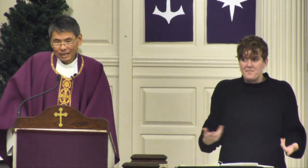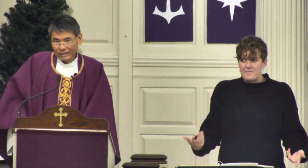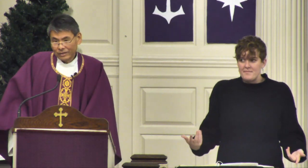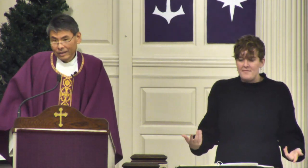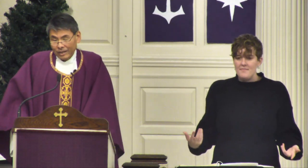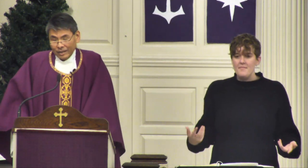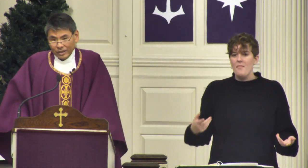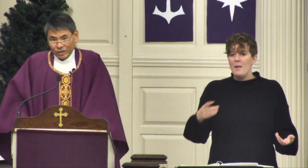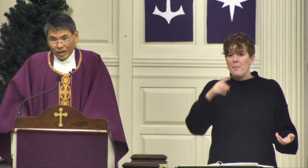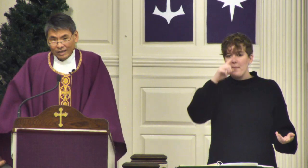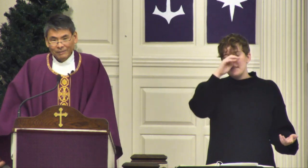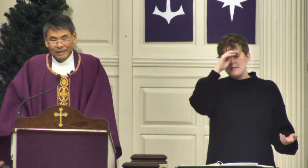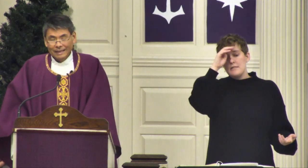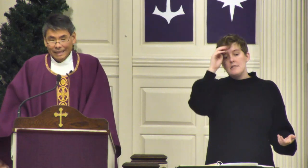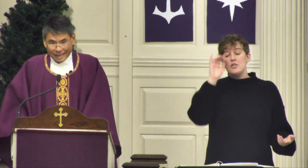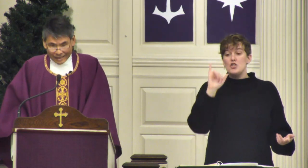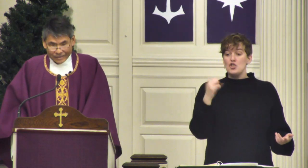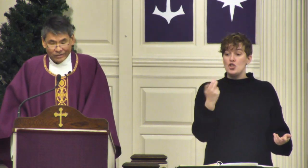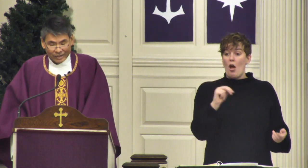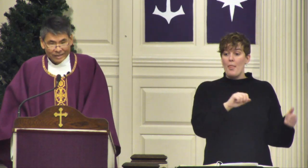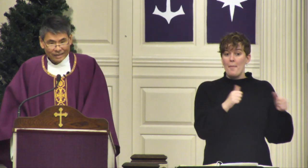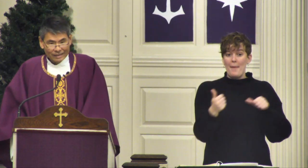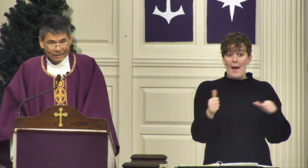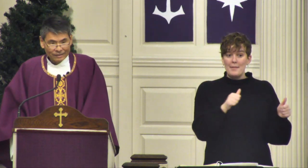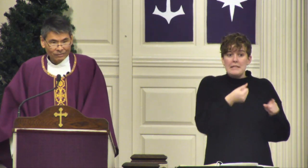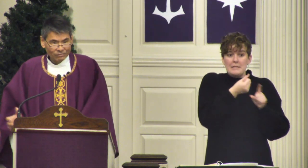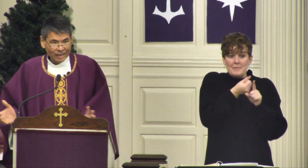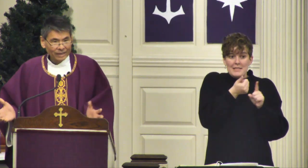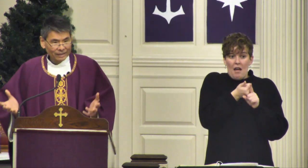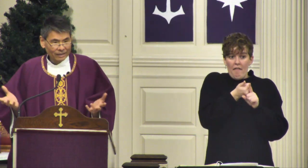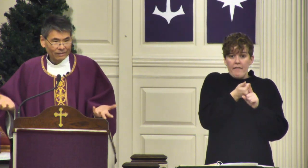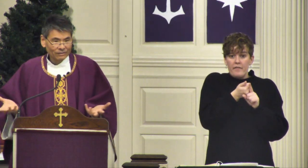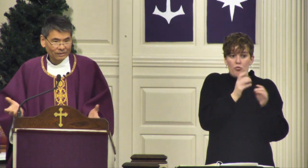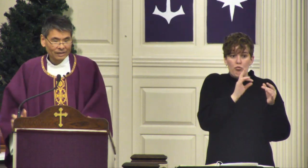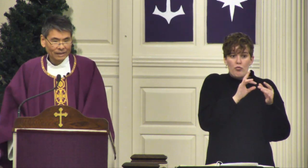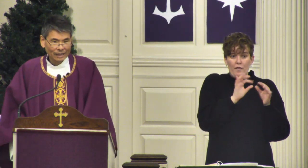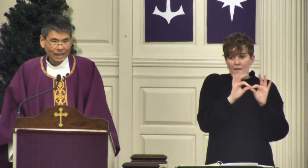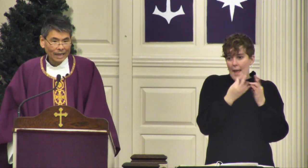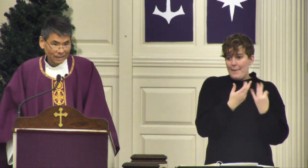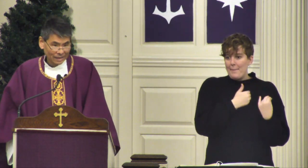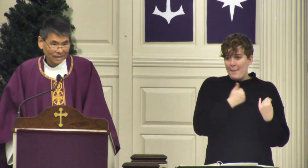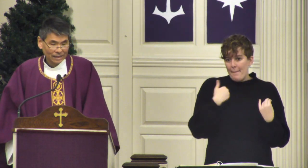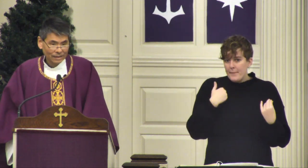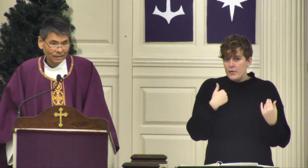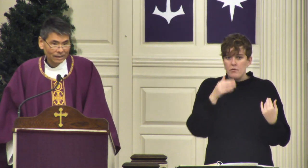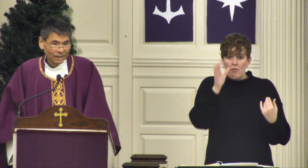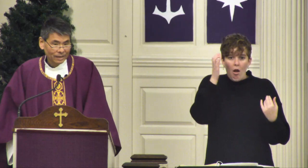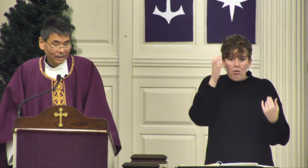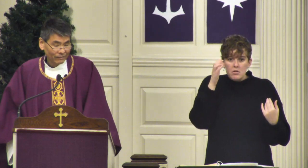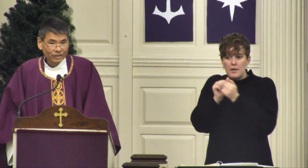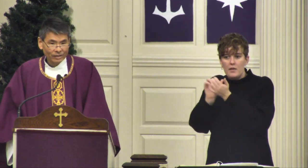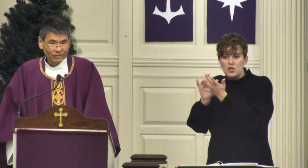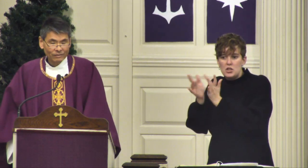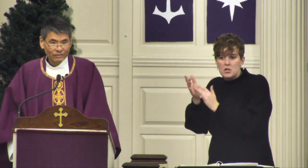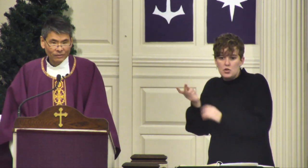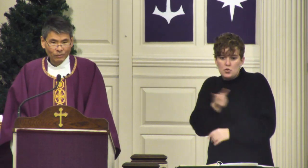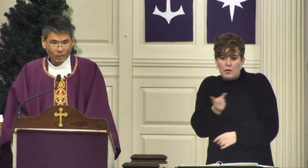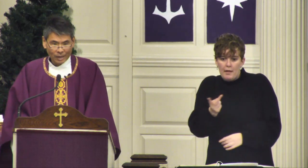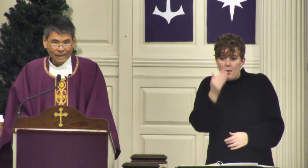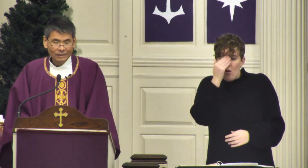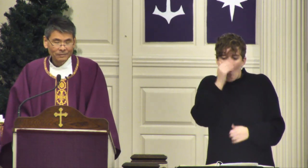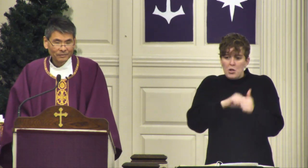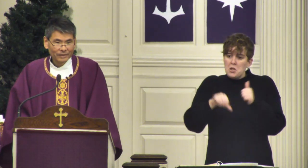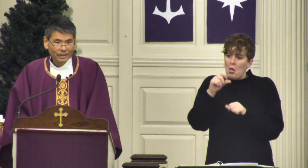because John the Baptist is Jesus's relative, cousin. They've known each other for a